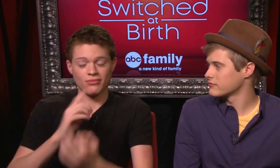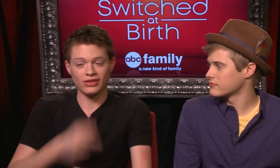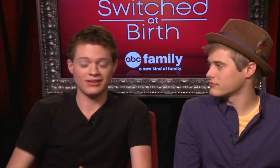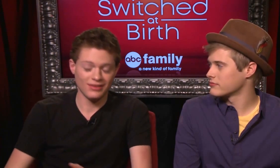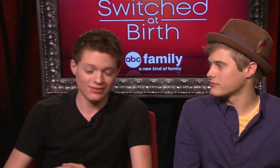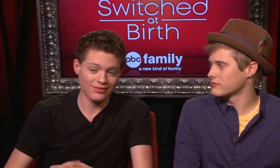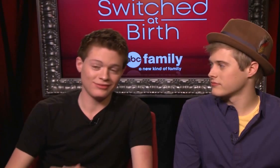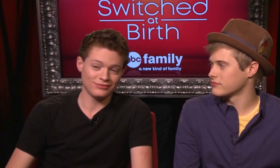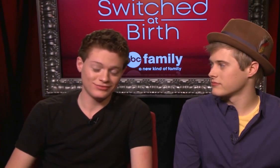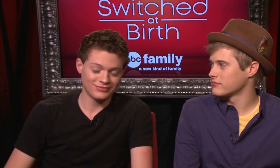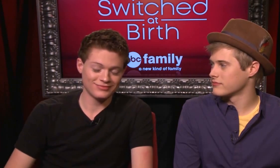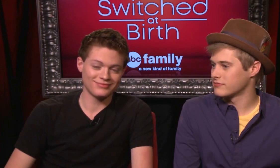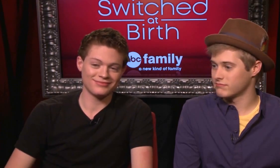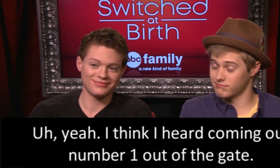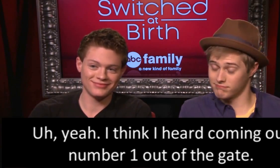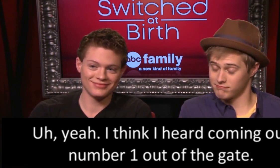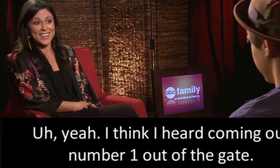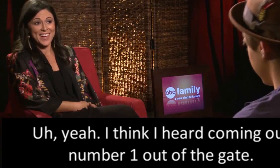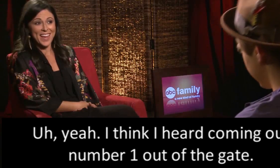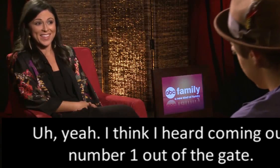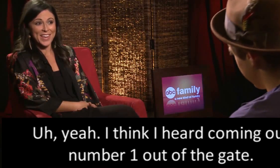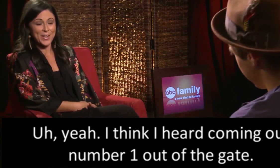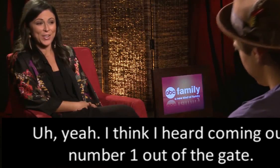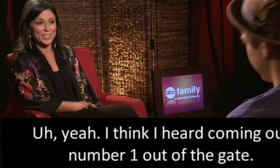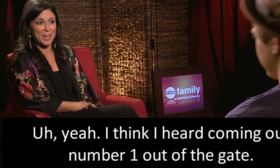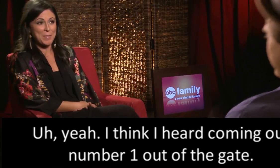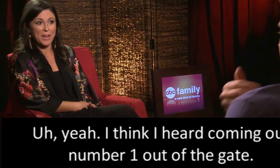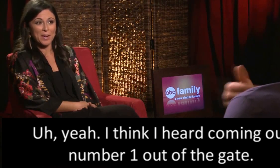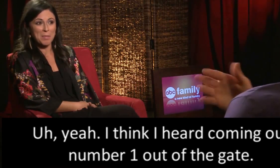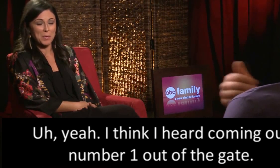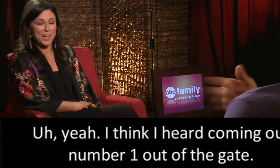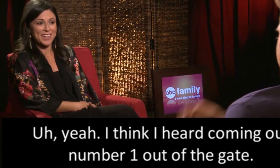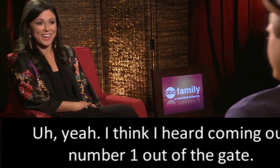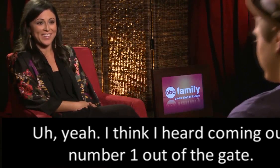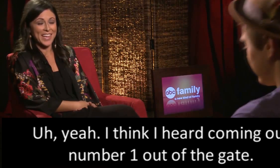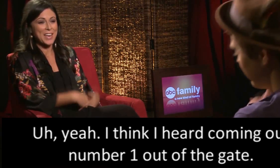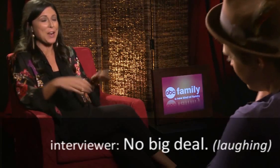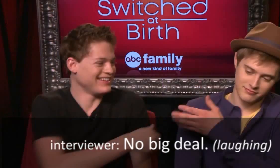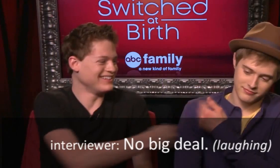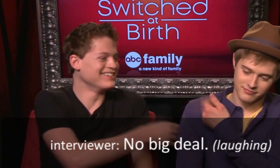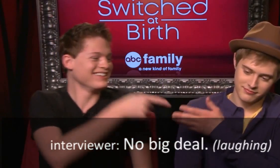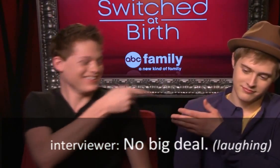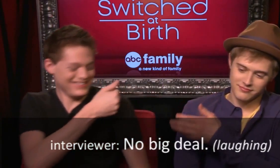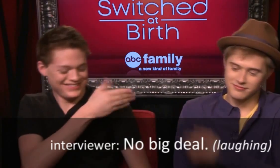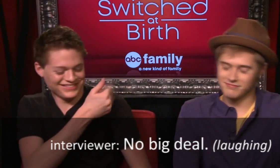And one of their highest rated shows, I believe. Yeah, I think I heard coming out number one out of the gate. No big deal.